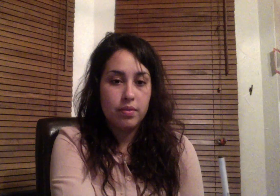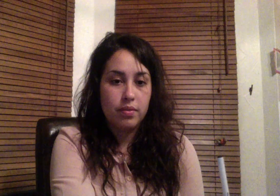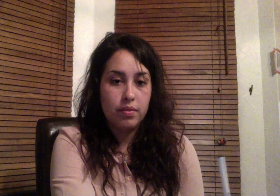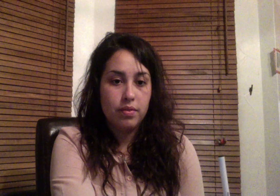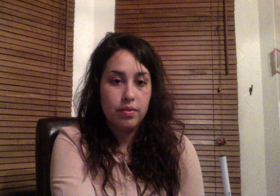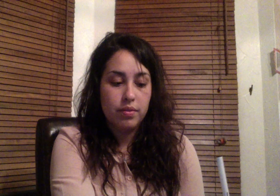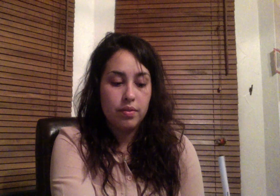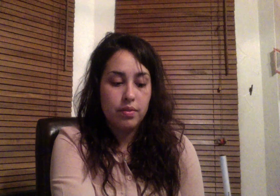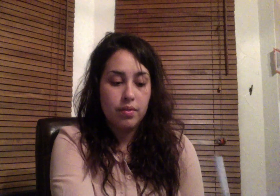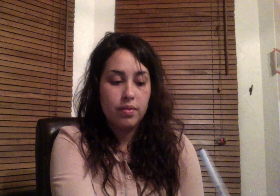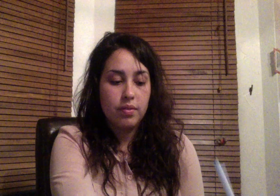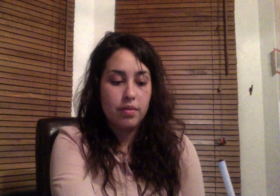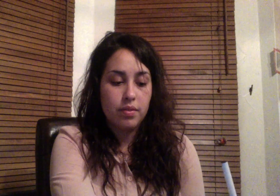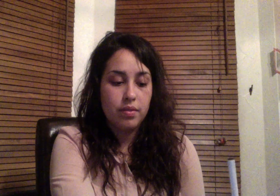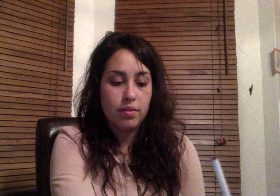their own food.